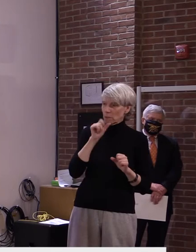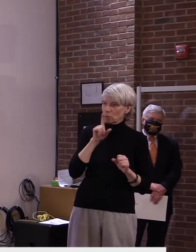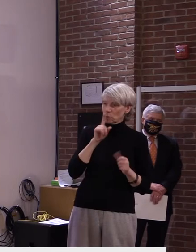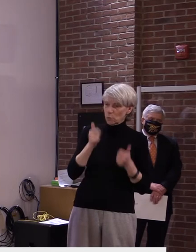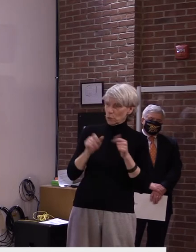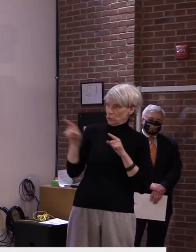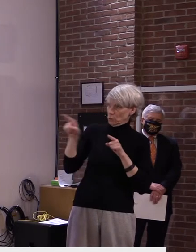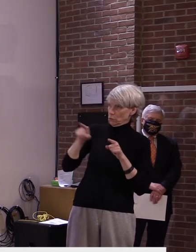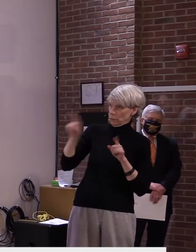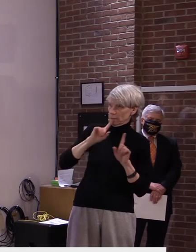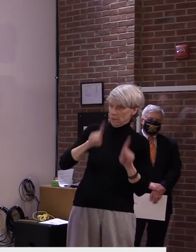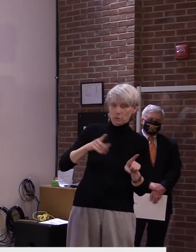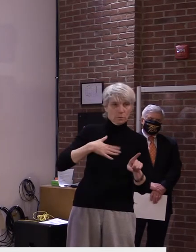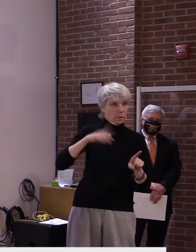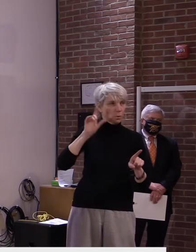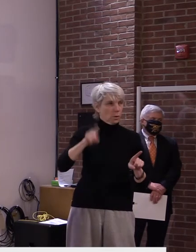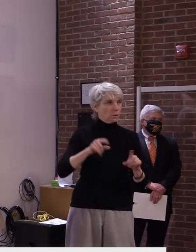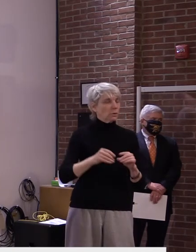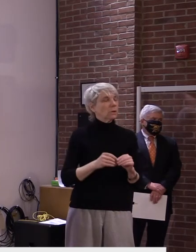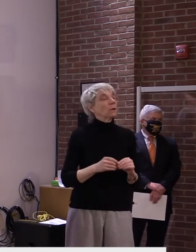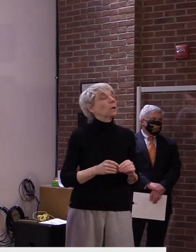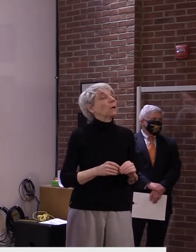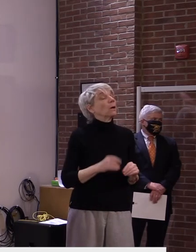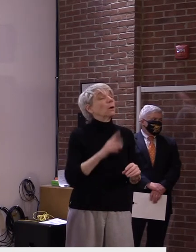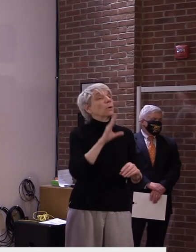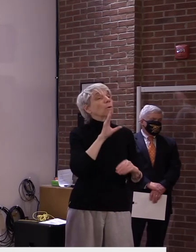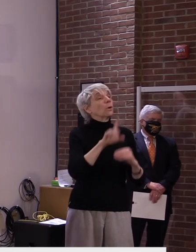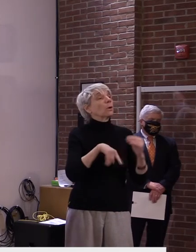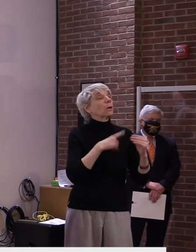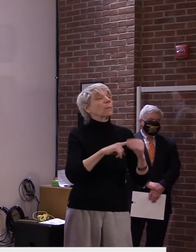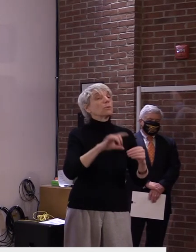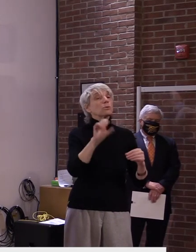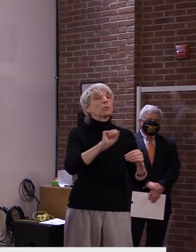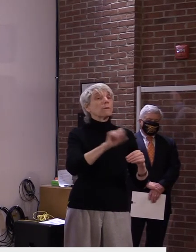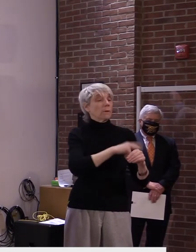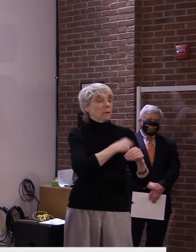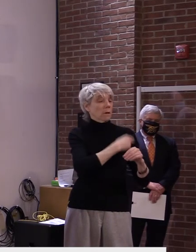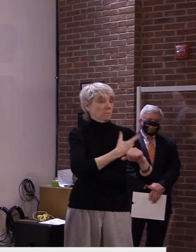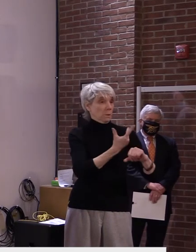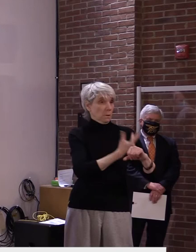Levine. In regards to the vaccines at the Springfield Hospital,